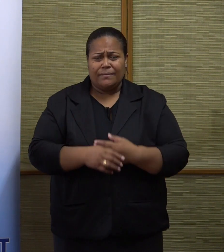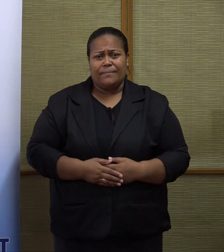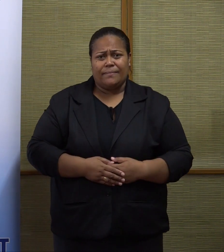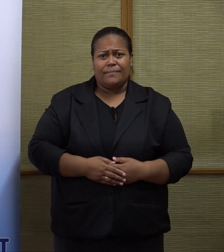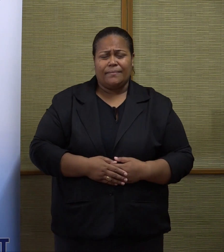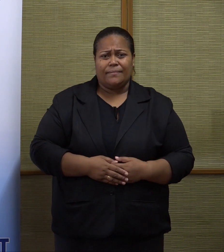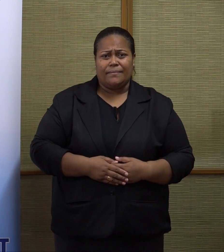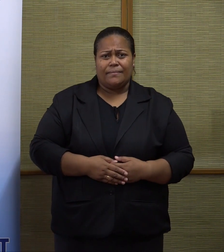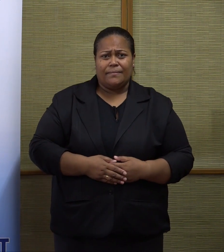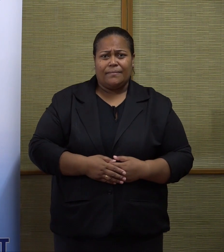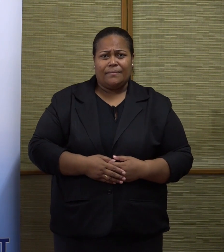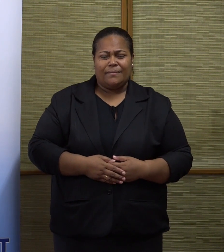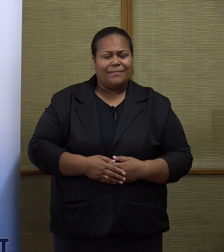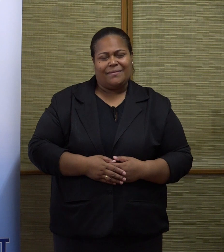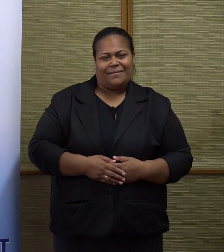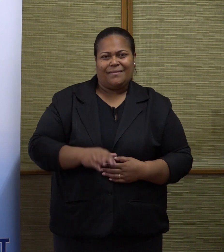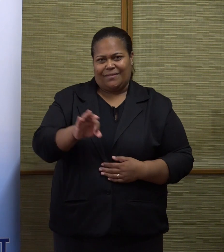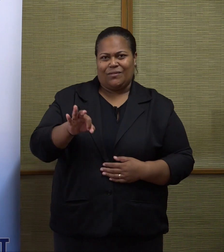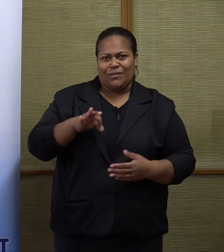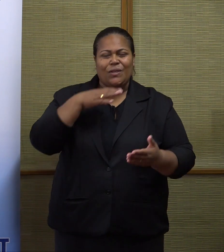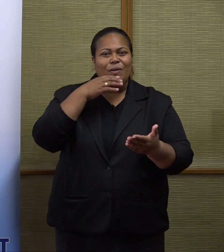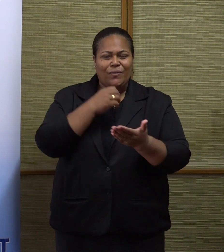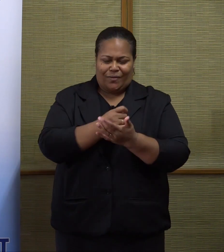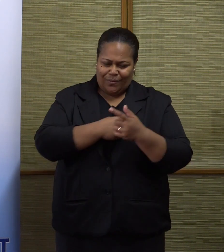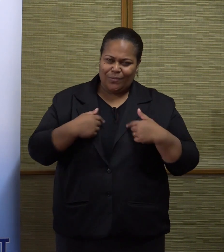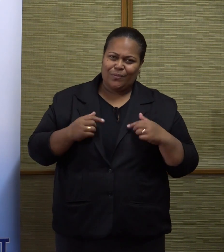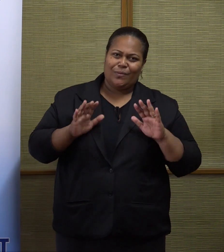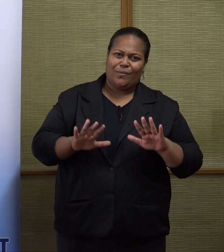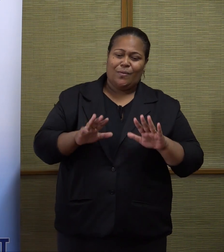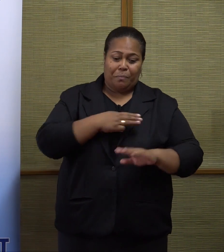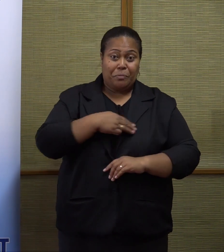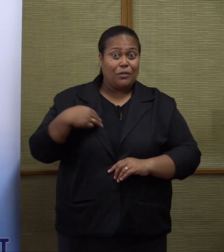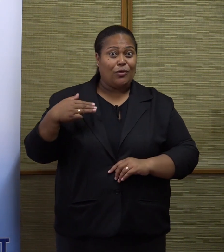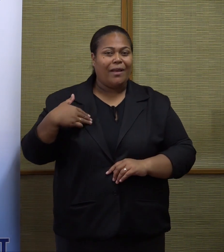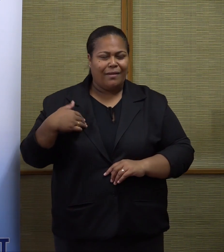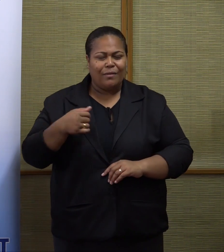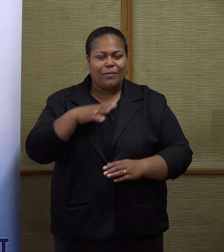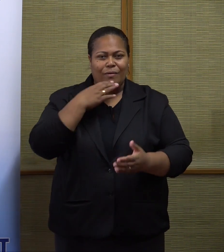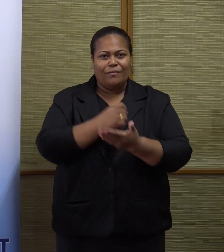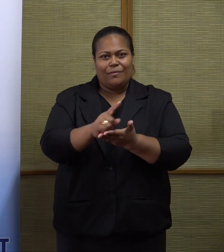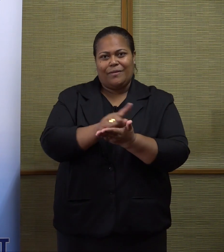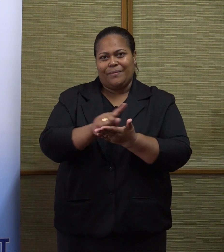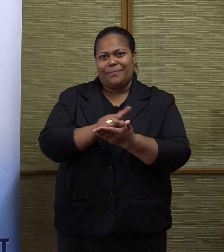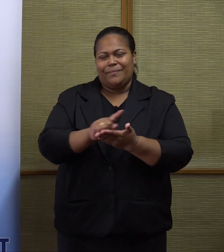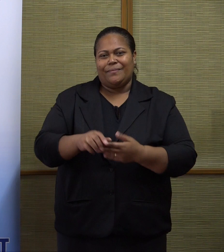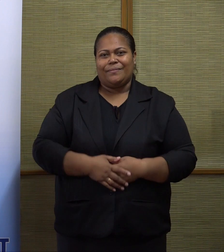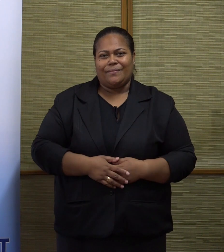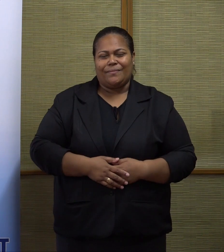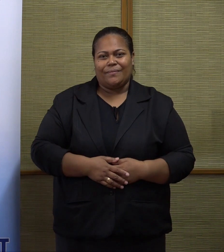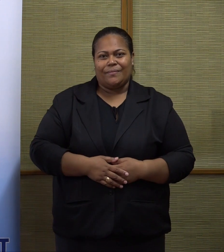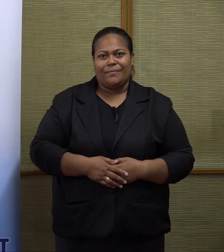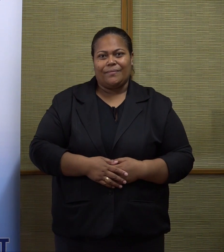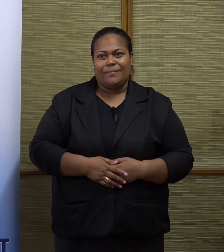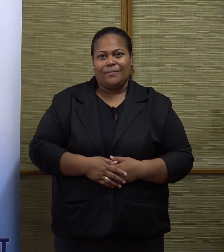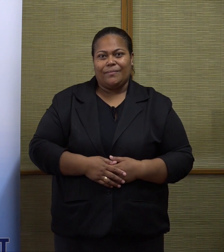they died, that is still something that we are waiting for Ministry of Health to confirm to us before we release more information on